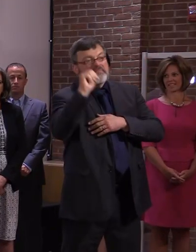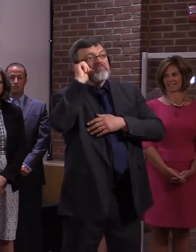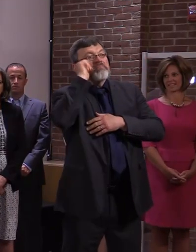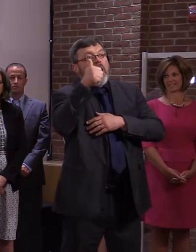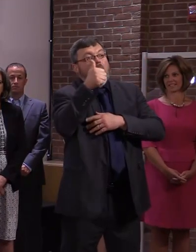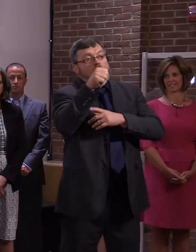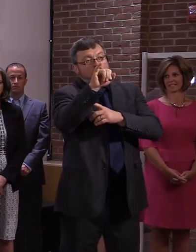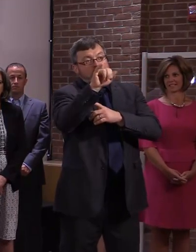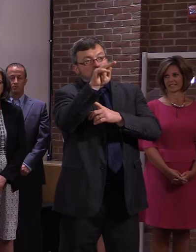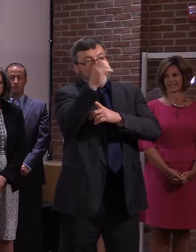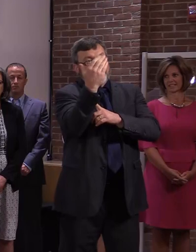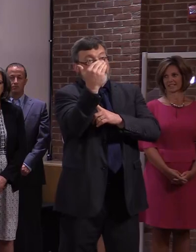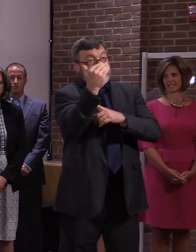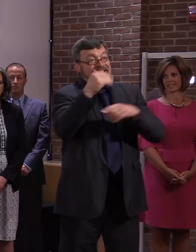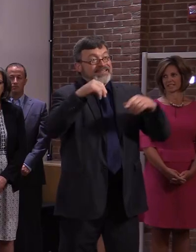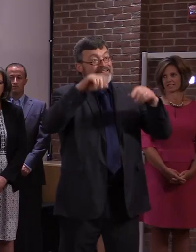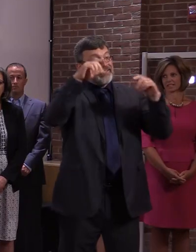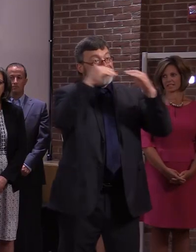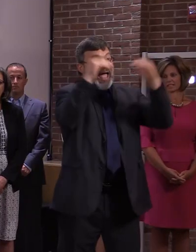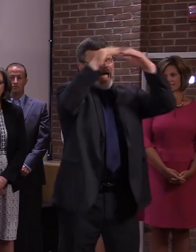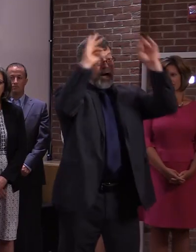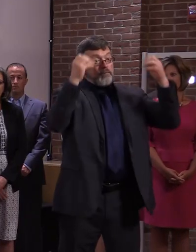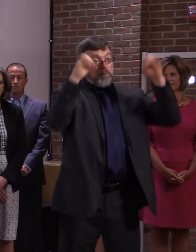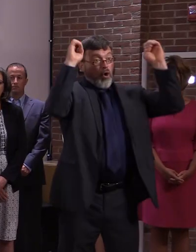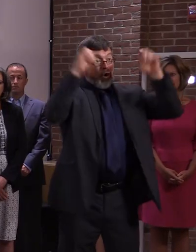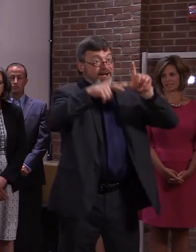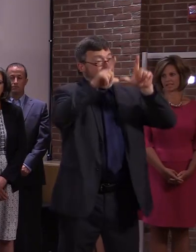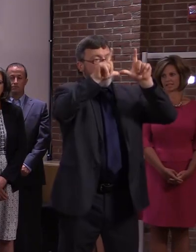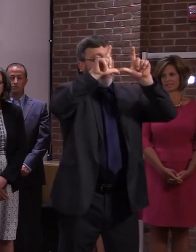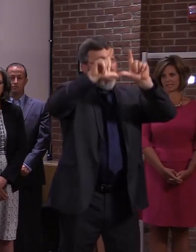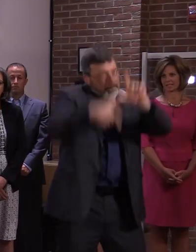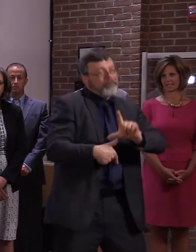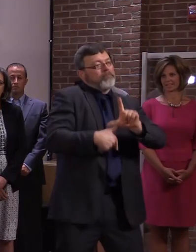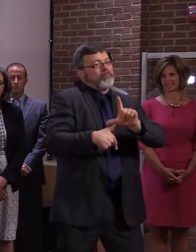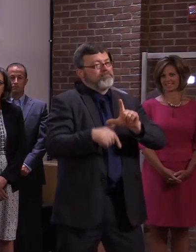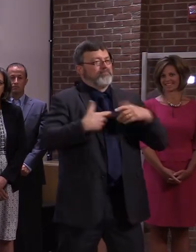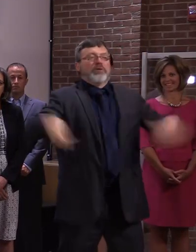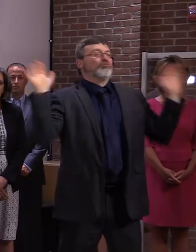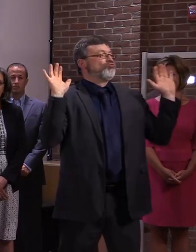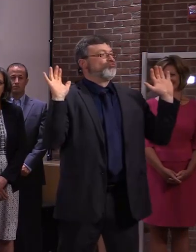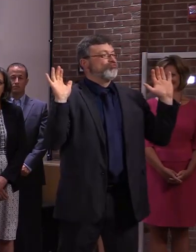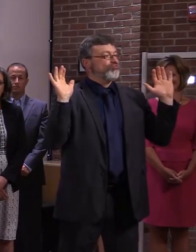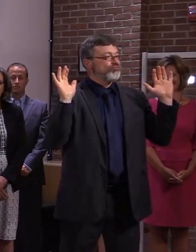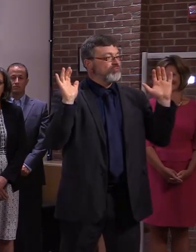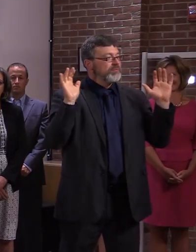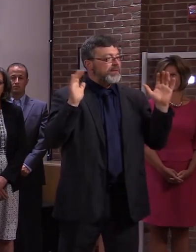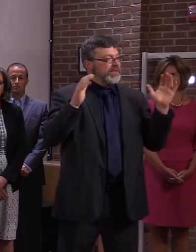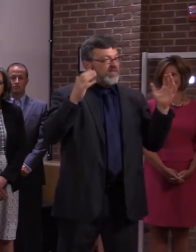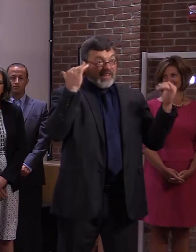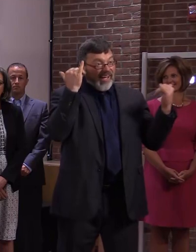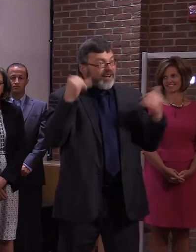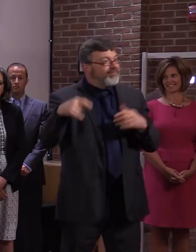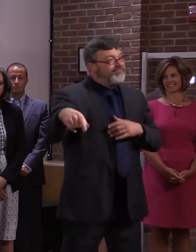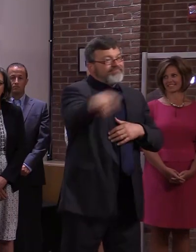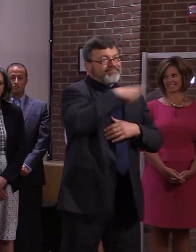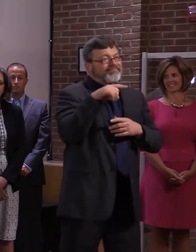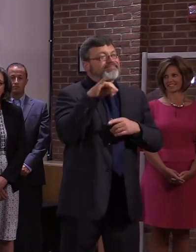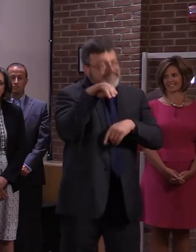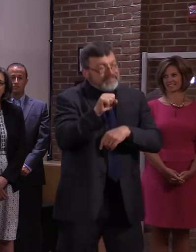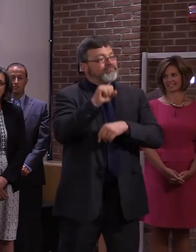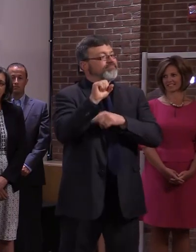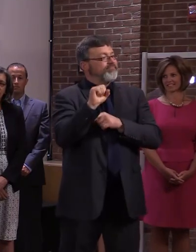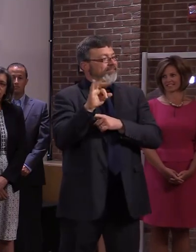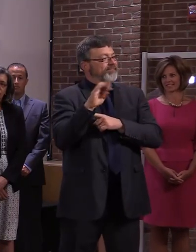here's why. Because it's safe to do so. And it's safe because Vermonters have done their part to keep the virus